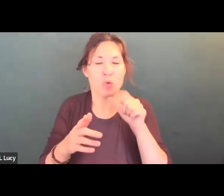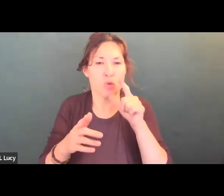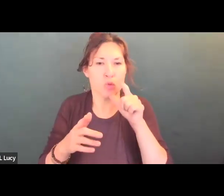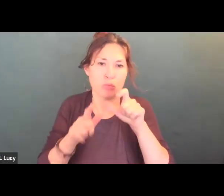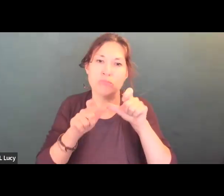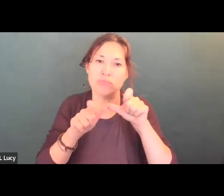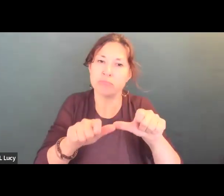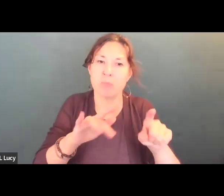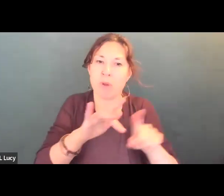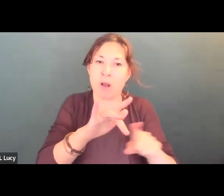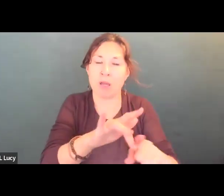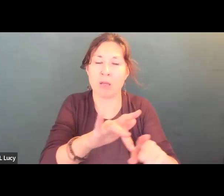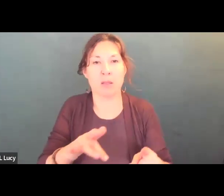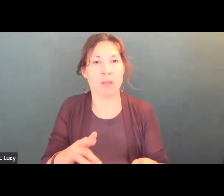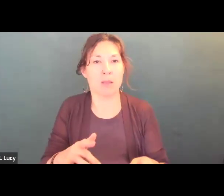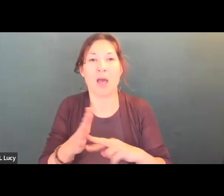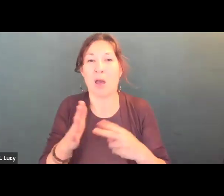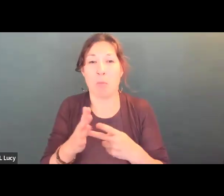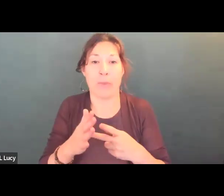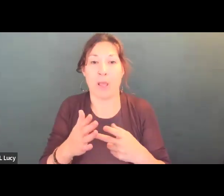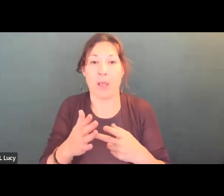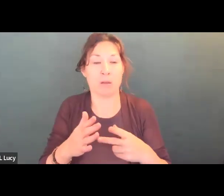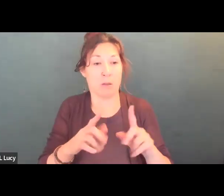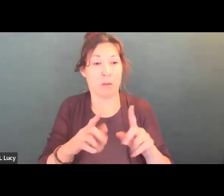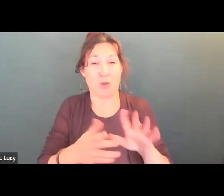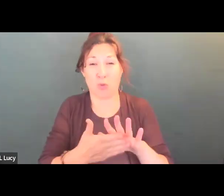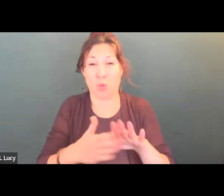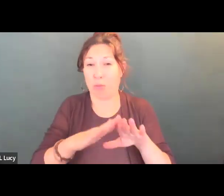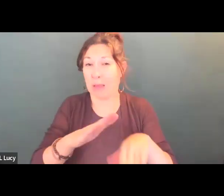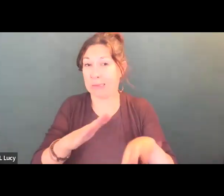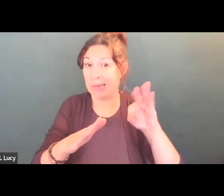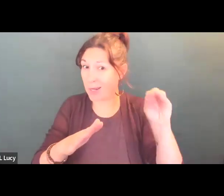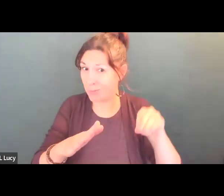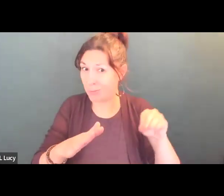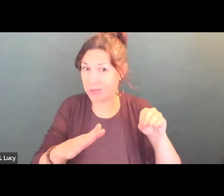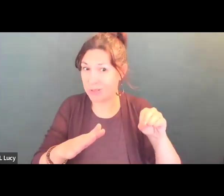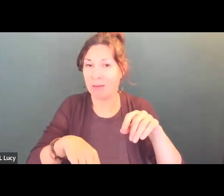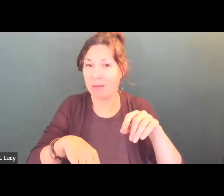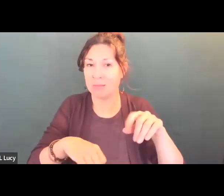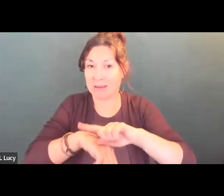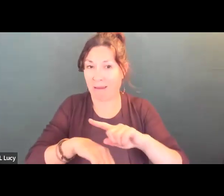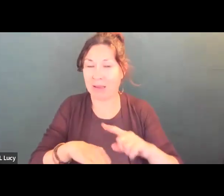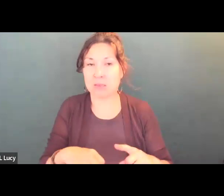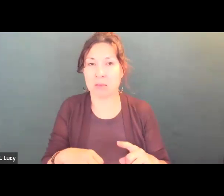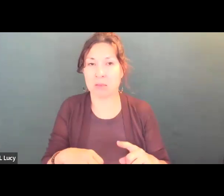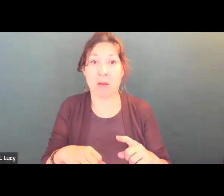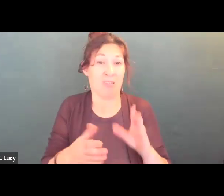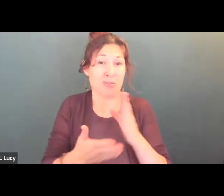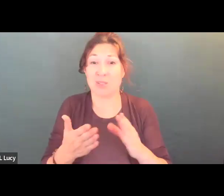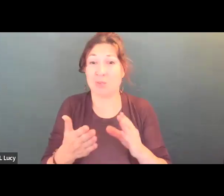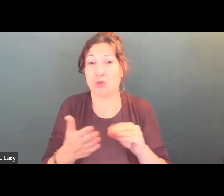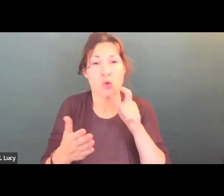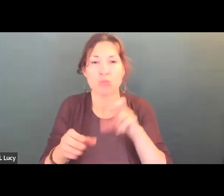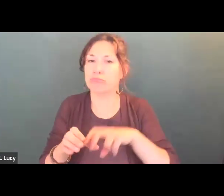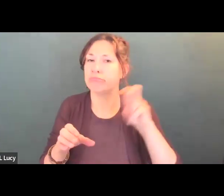they attended school for less than 90% of the time, and those who might have left school altogether. Overall,